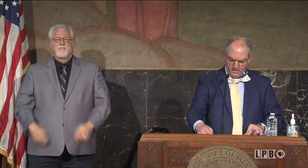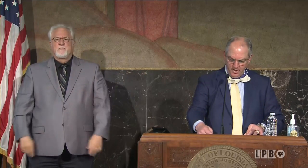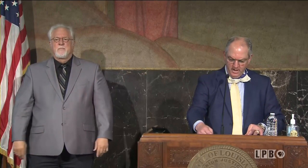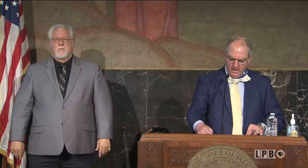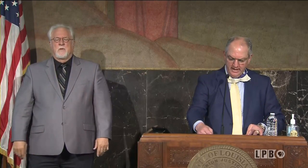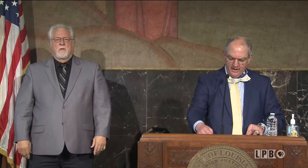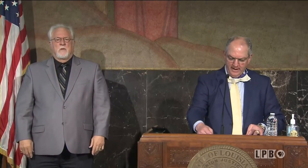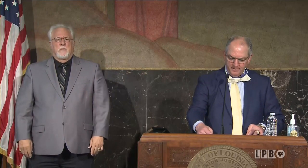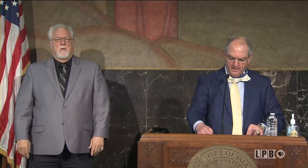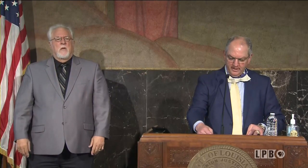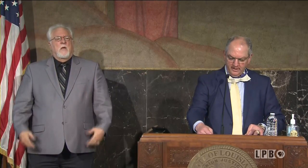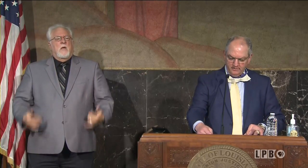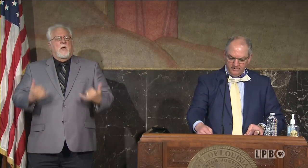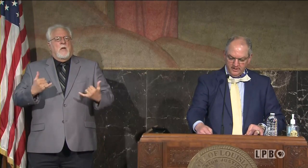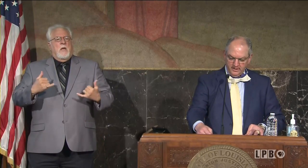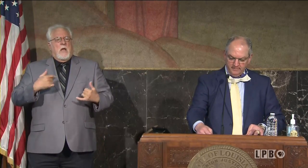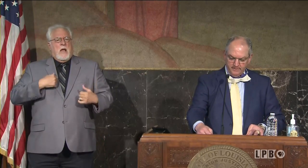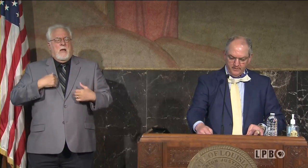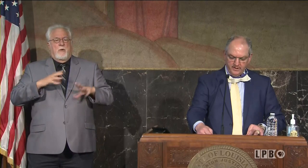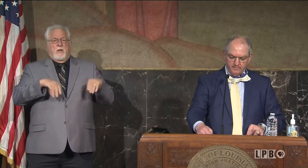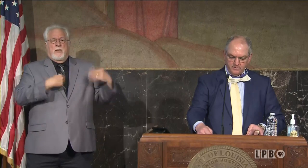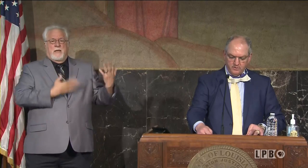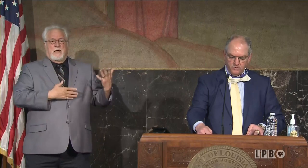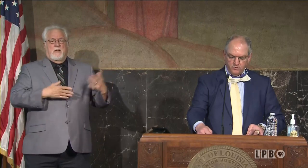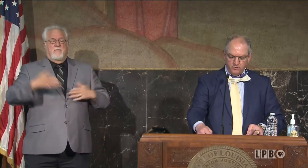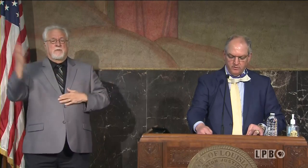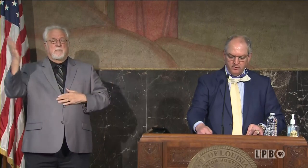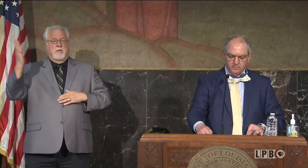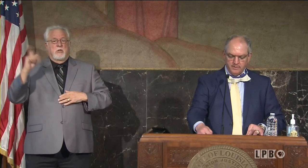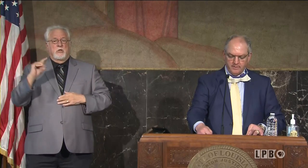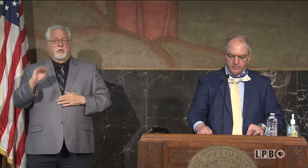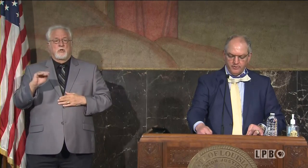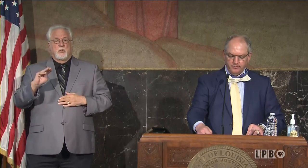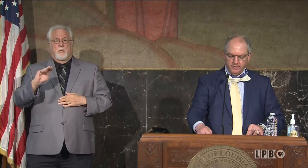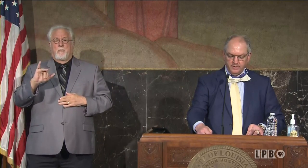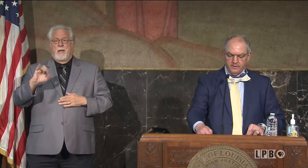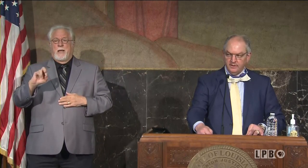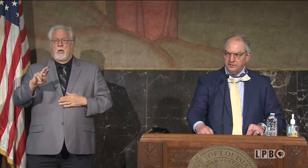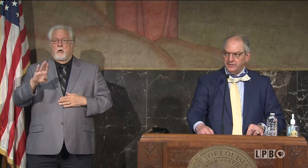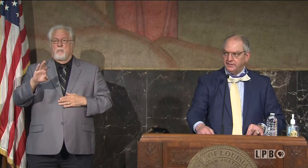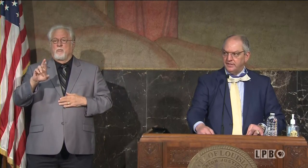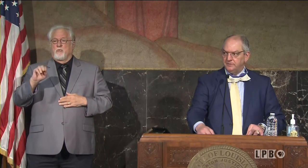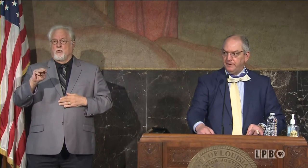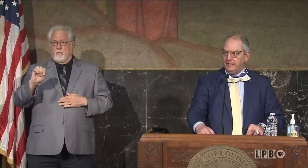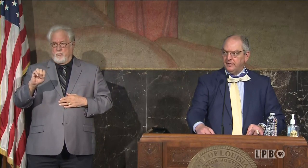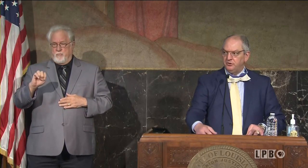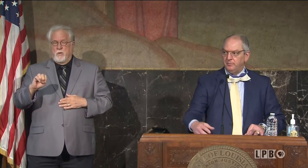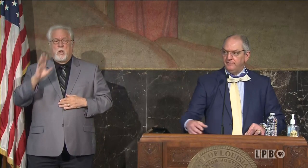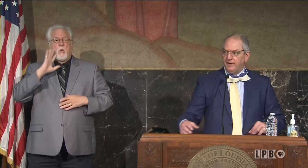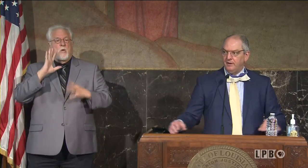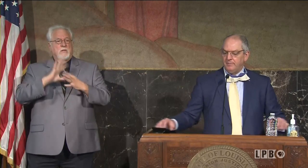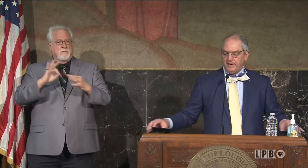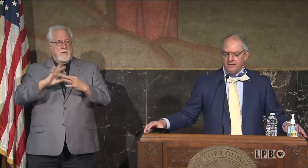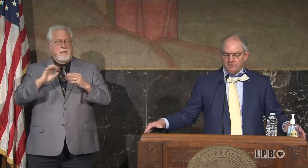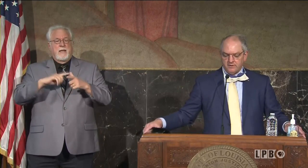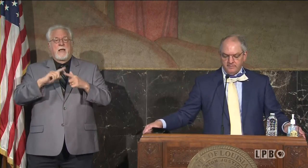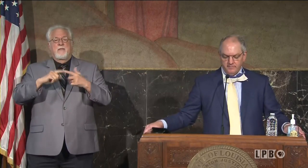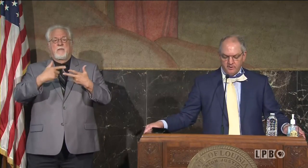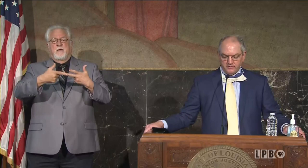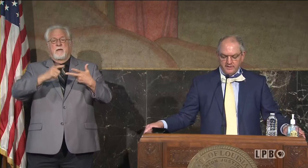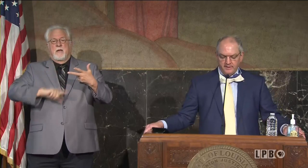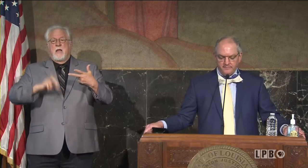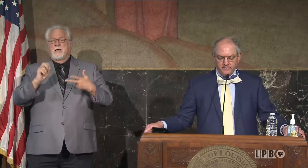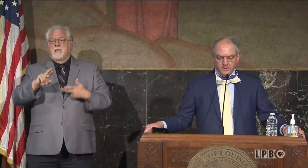Now, I'm going to yield the podium to Mayor Broom She's going to speak, and then she'll be followed by